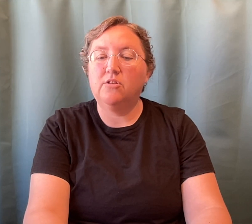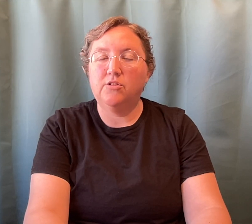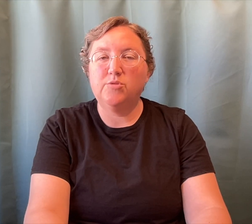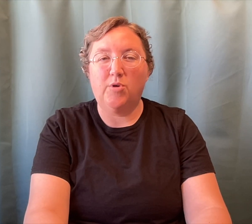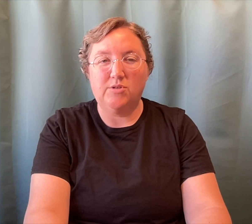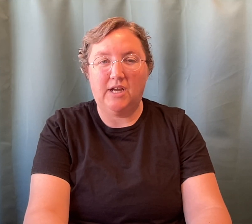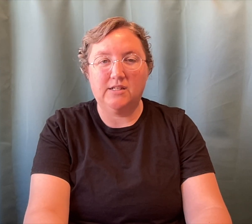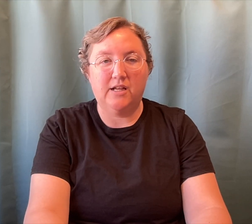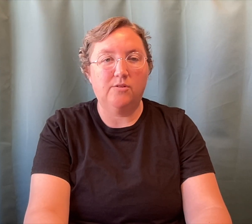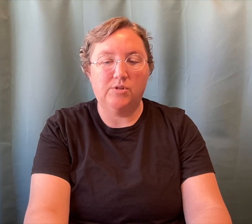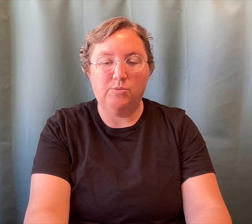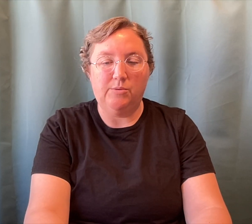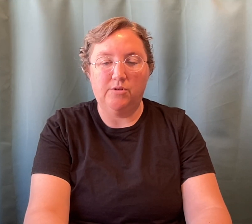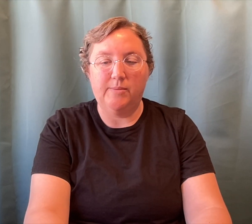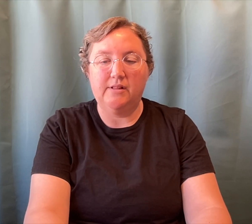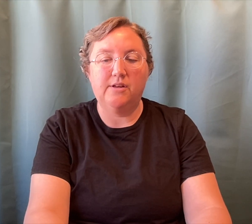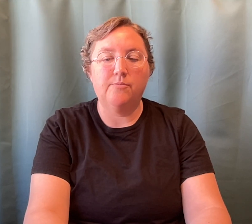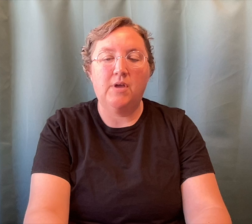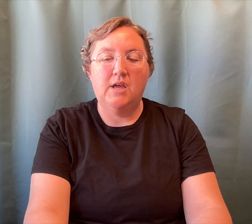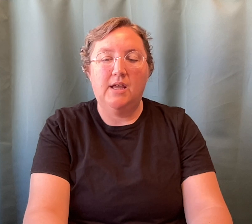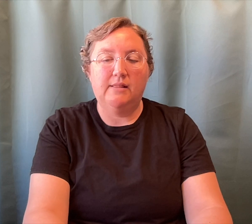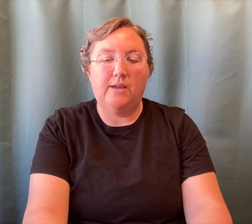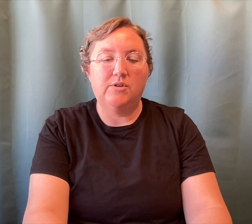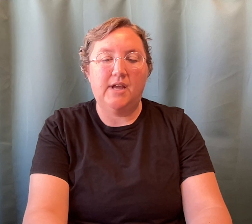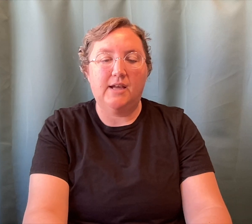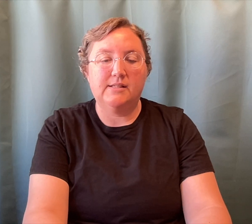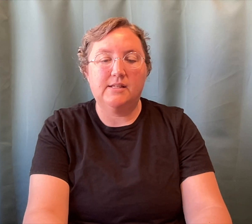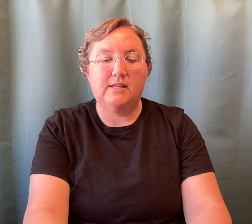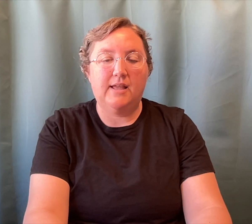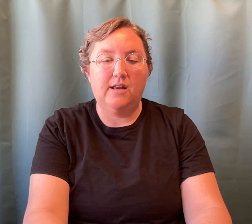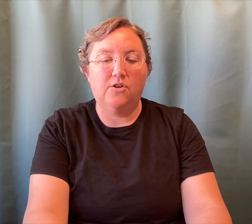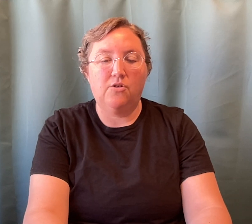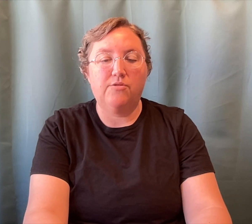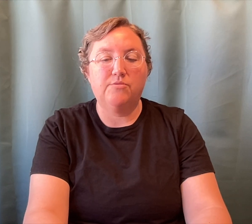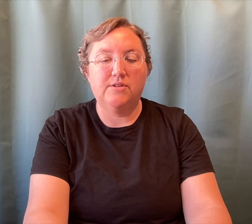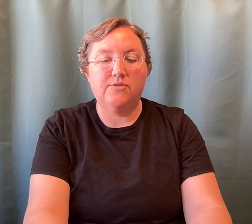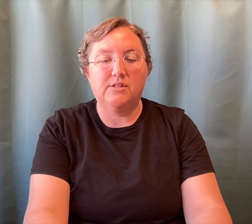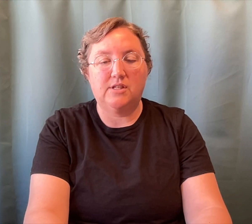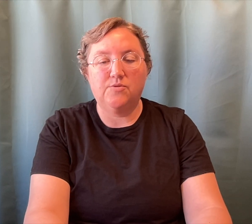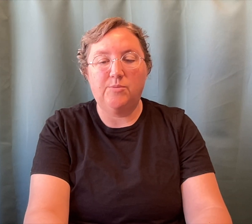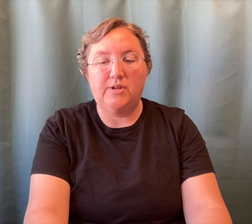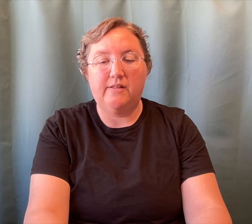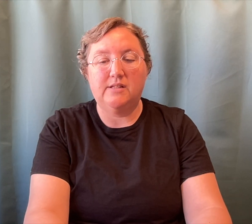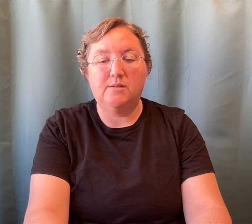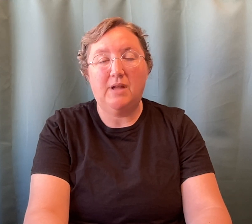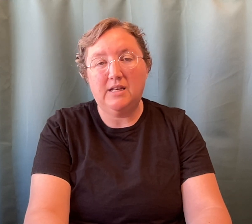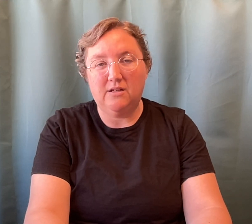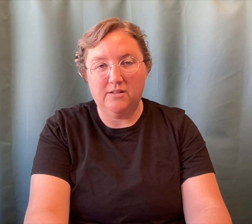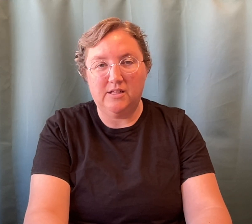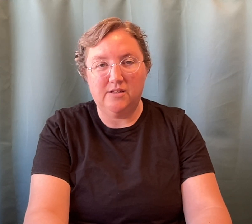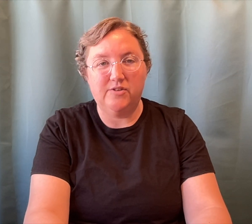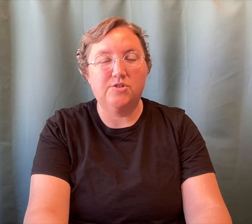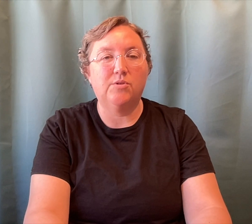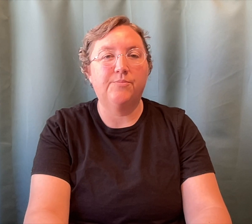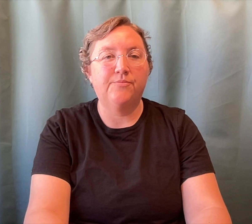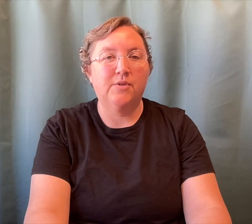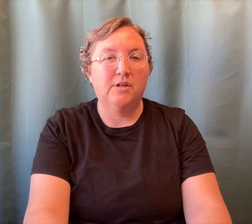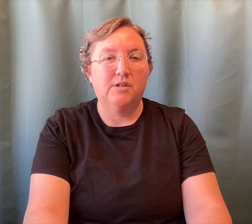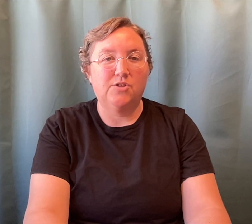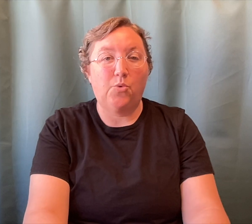includes protactile, which we will learn about later. Language access can occur through different sensory modalities depending on the individual. So while